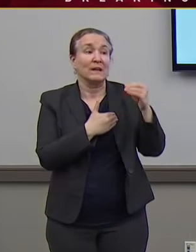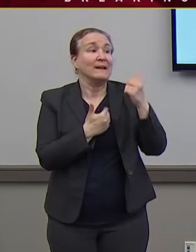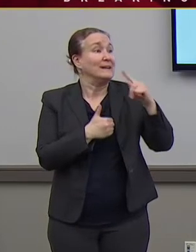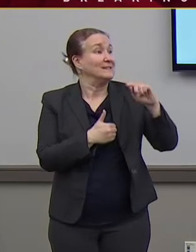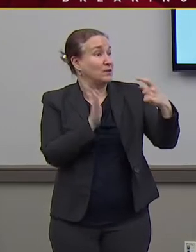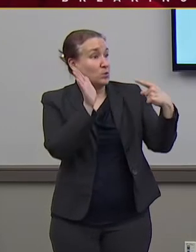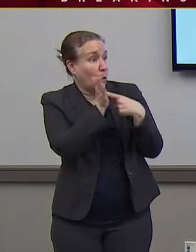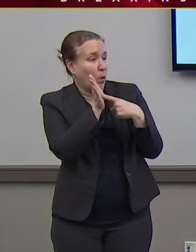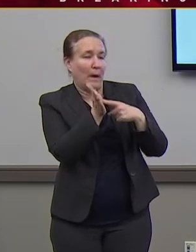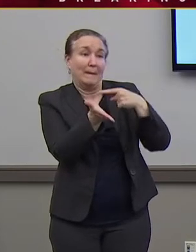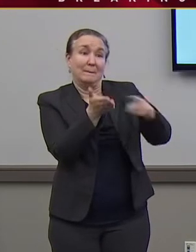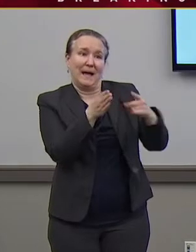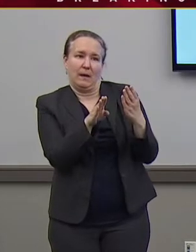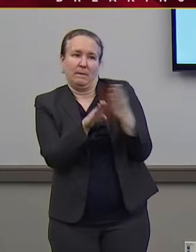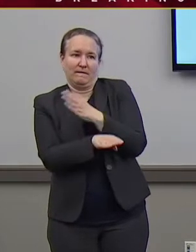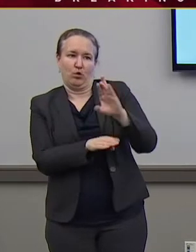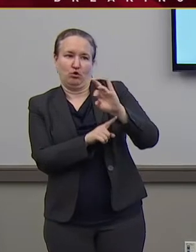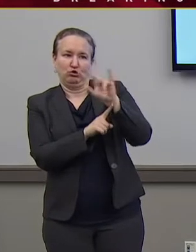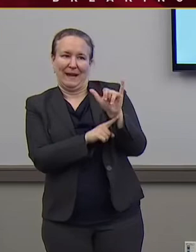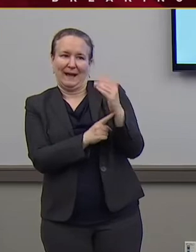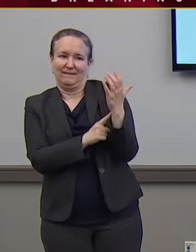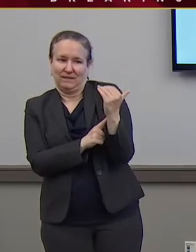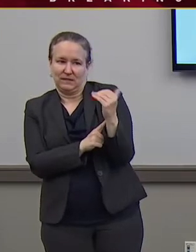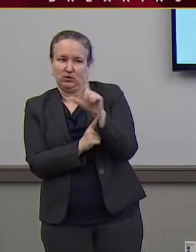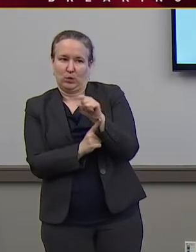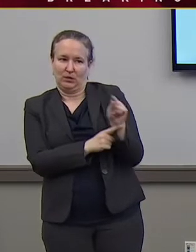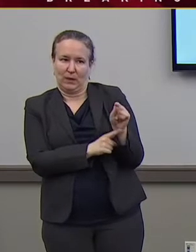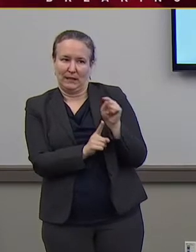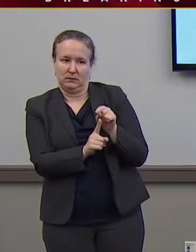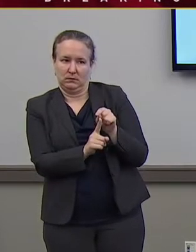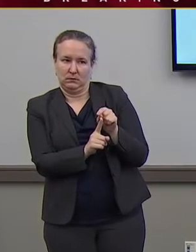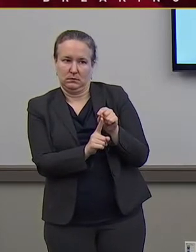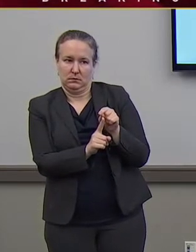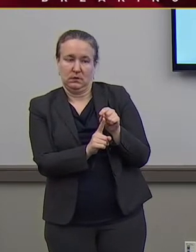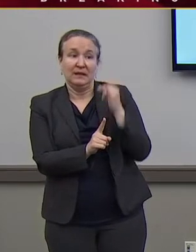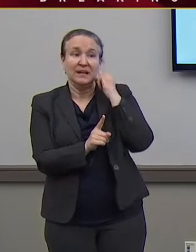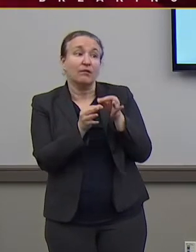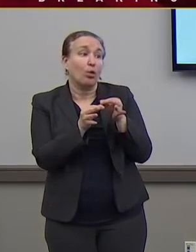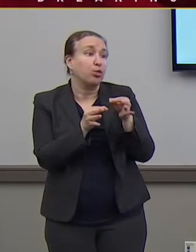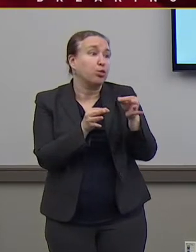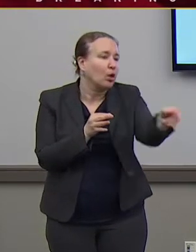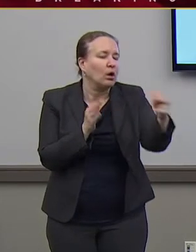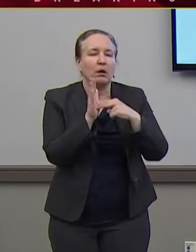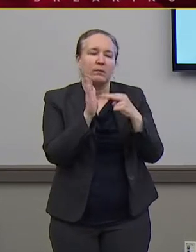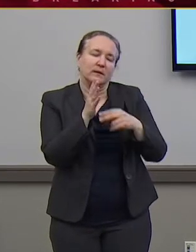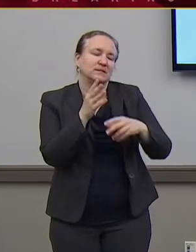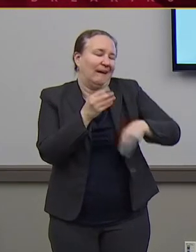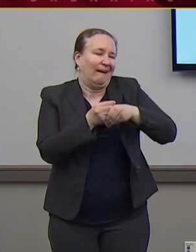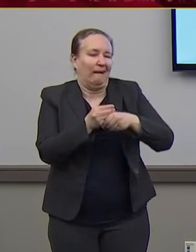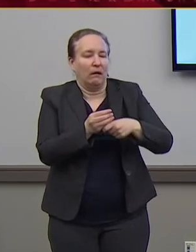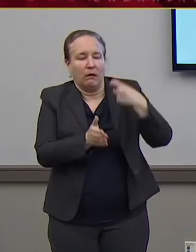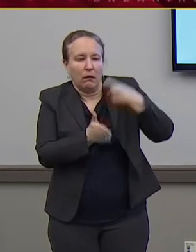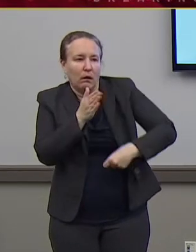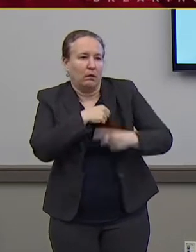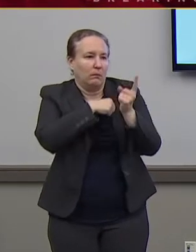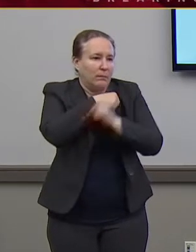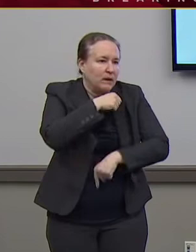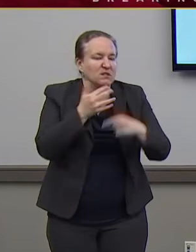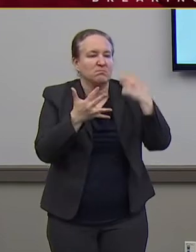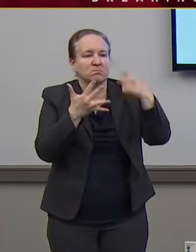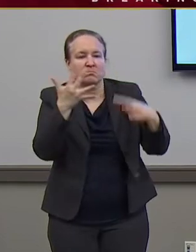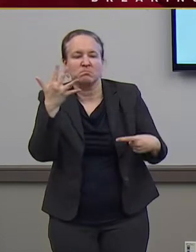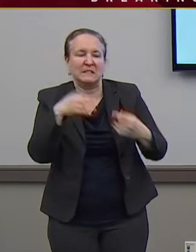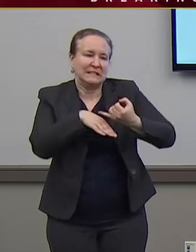taxes owed by the July 15, 2020 deadline to avoid additional interest and penalties.